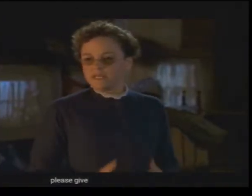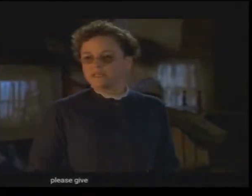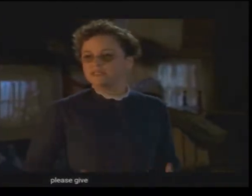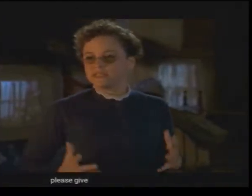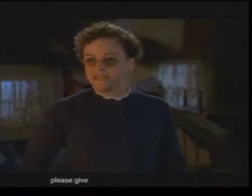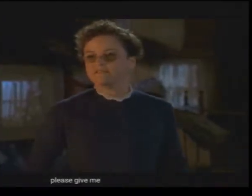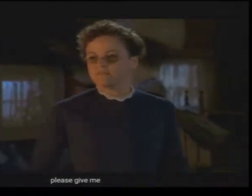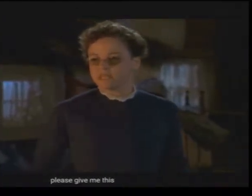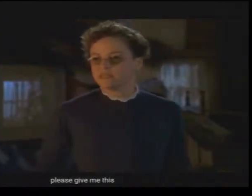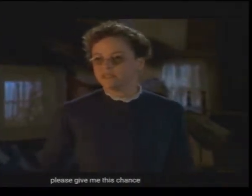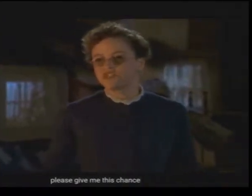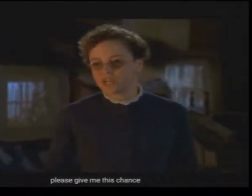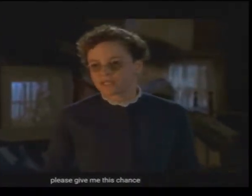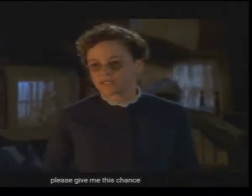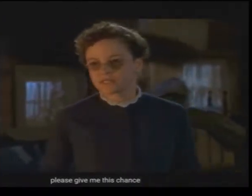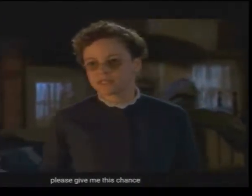Please give me this chance.